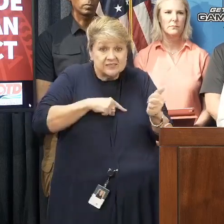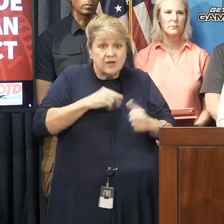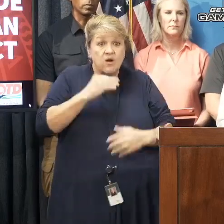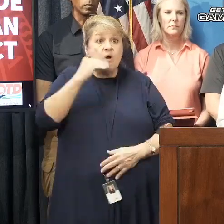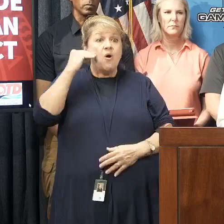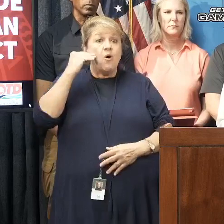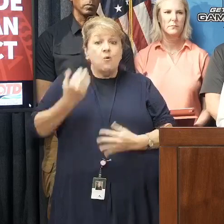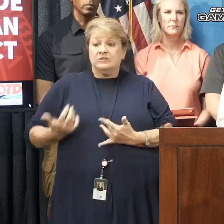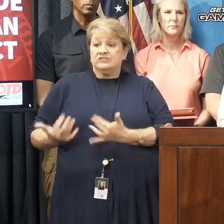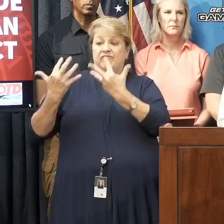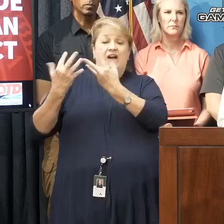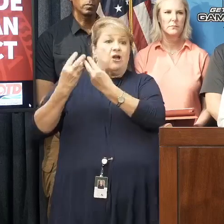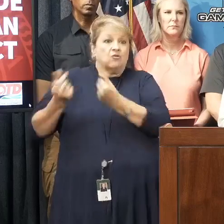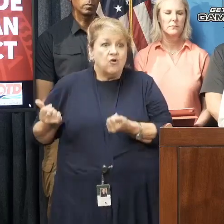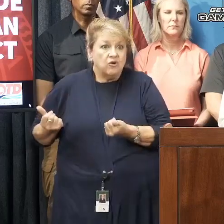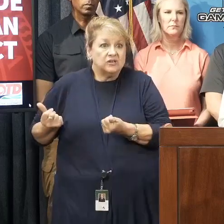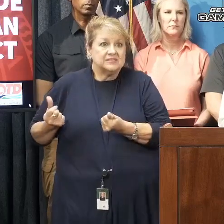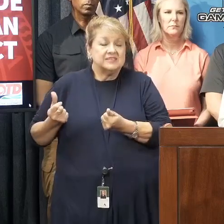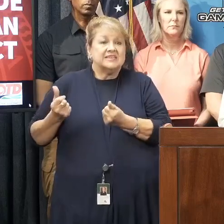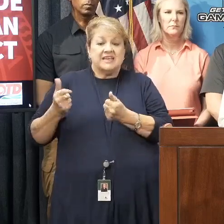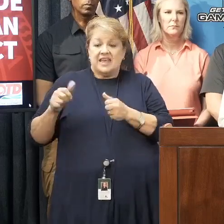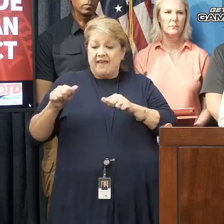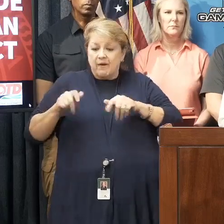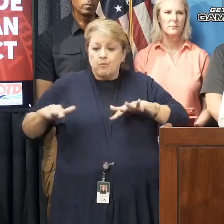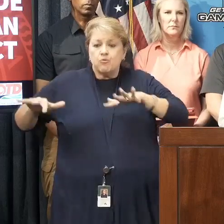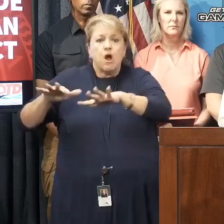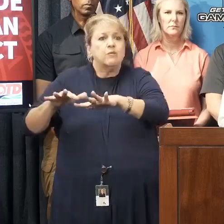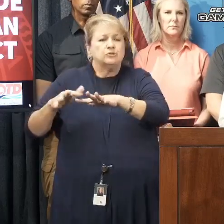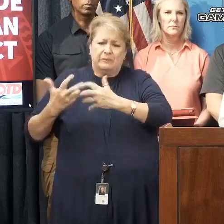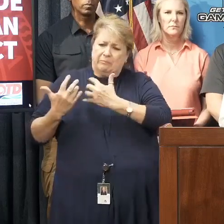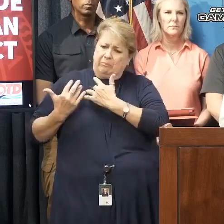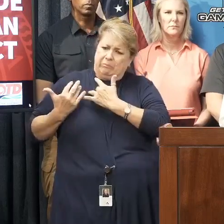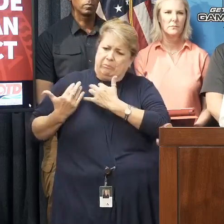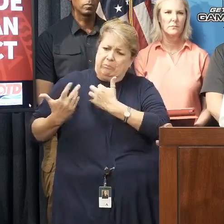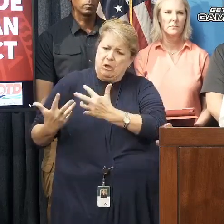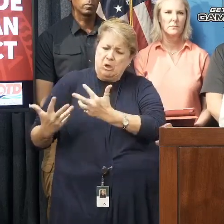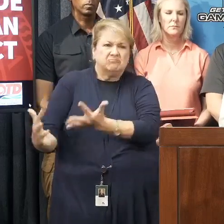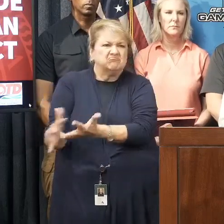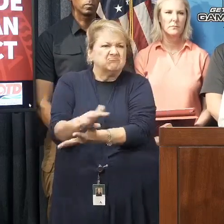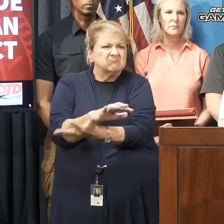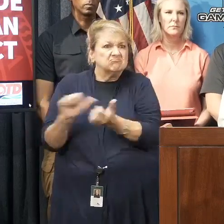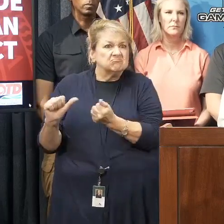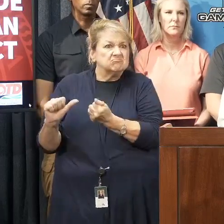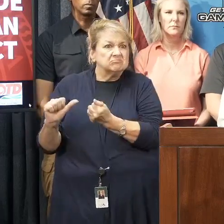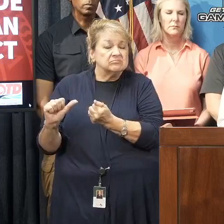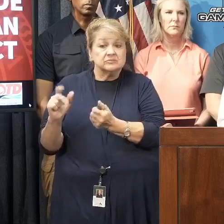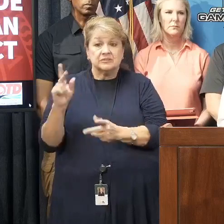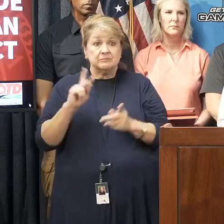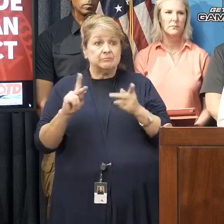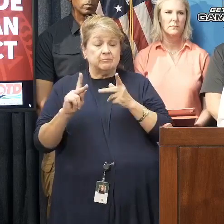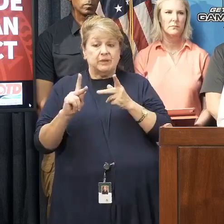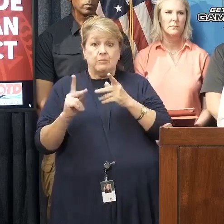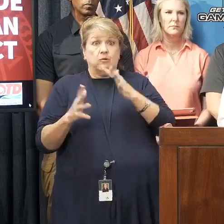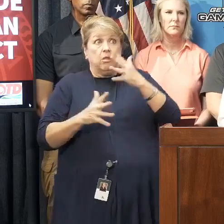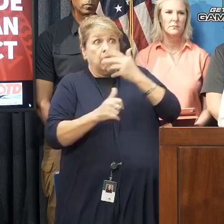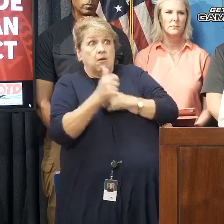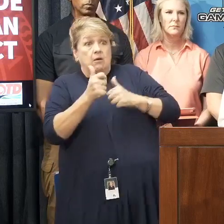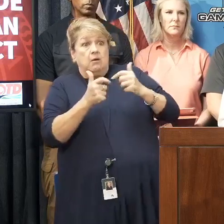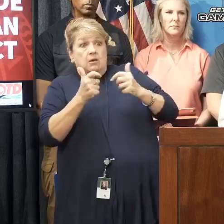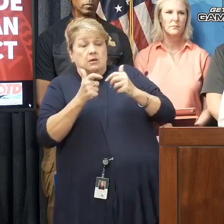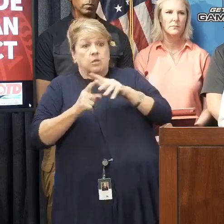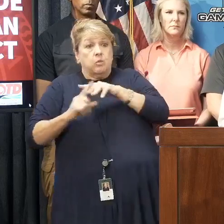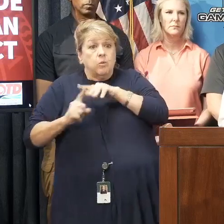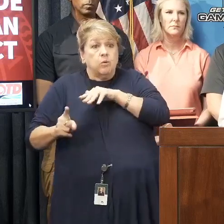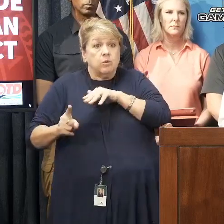been lost, tens of thousands of acres of property have been destroyed, lives have been threatened, especially